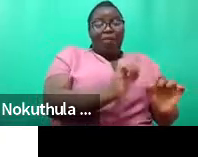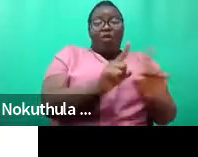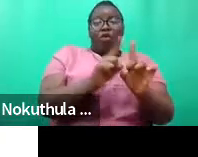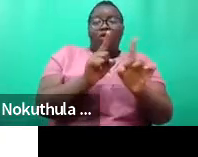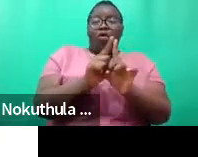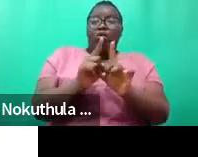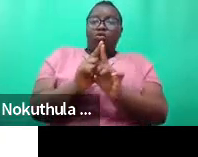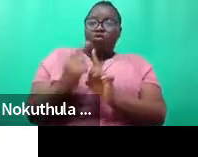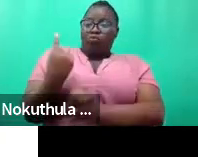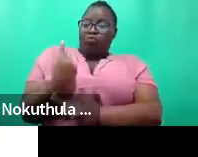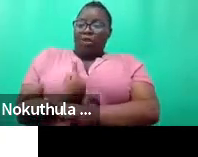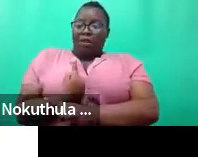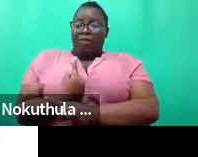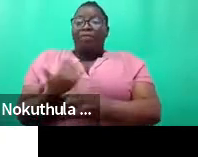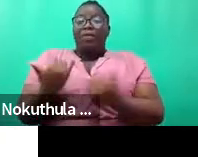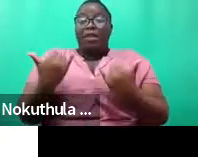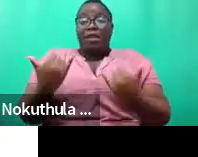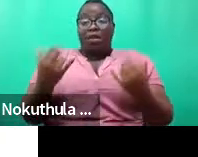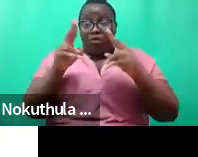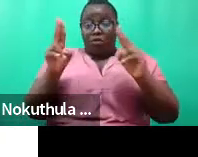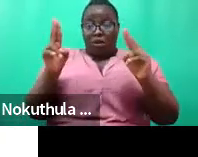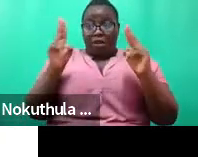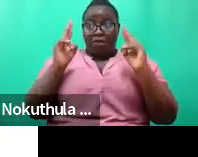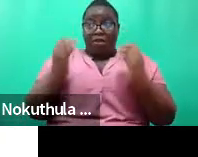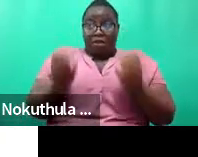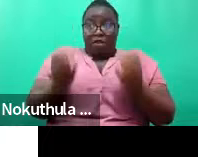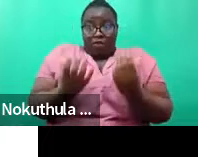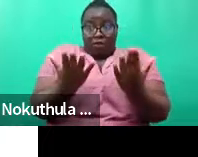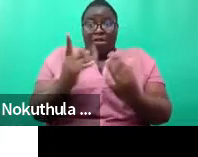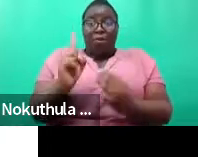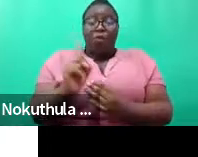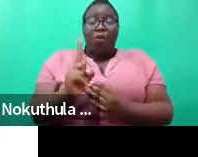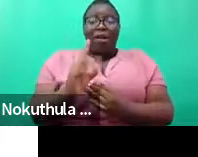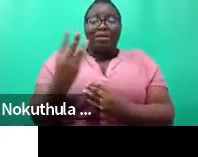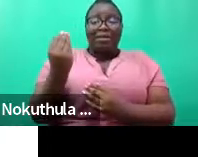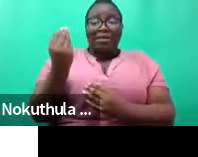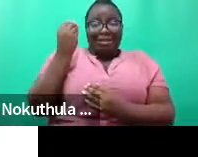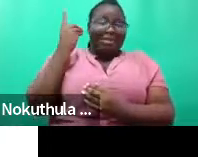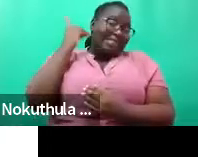effective as the university provided them with data to attend, and also the